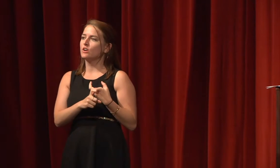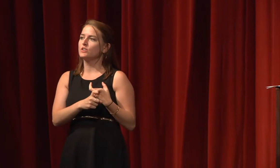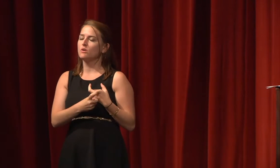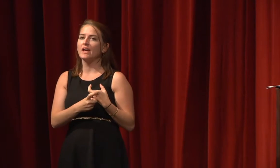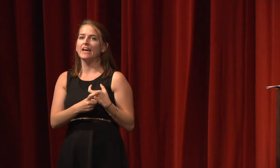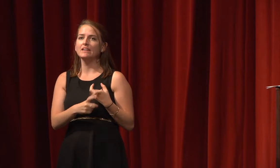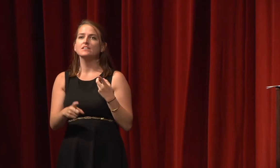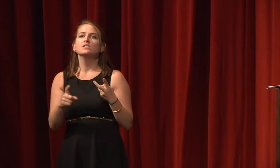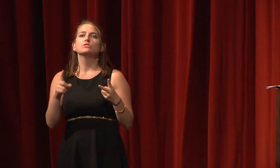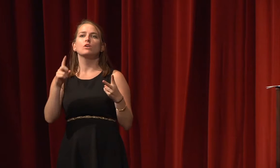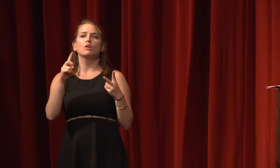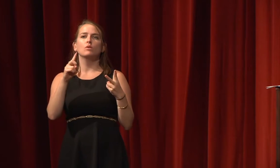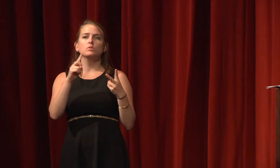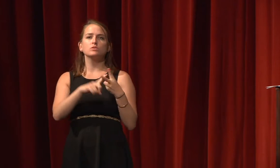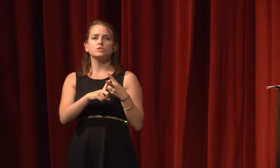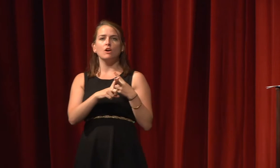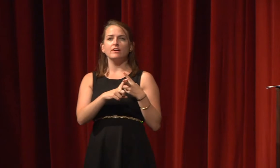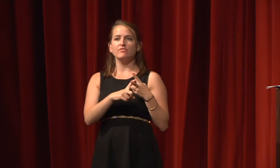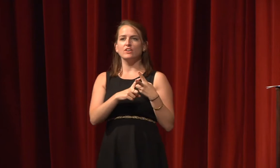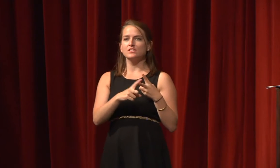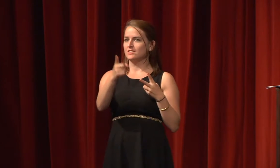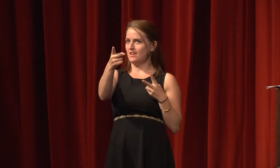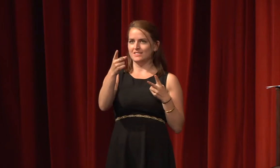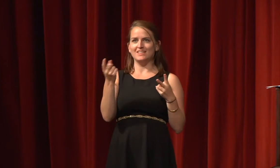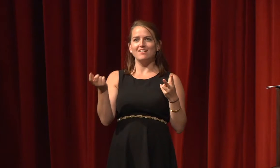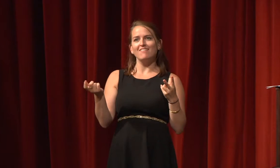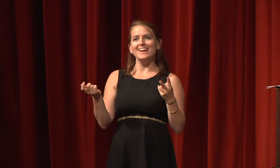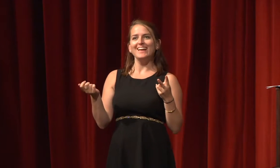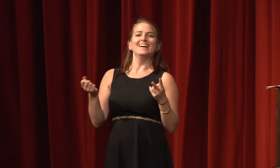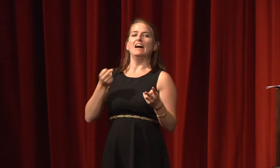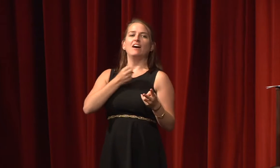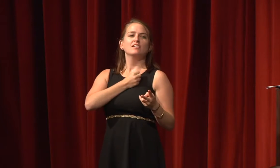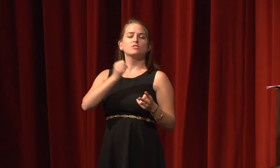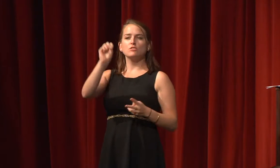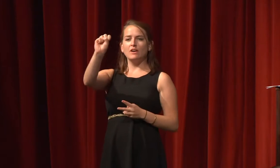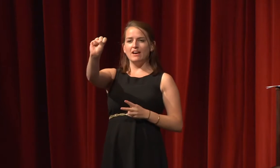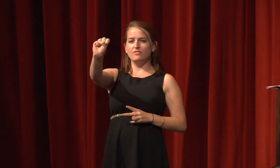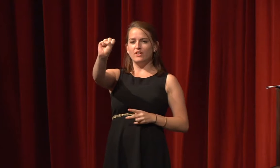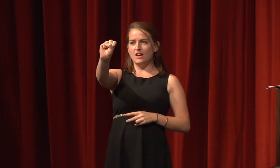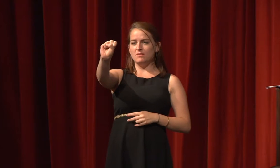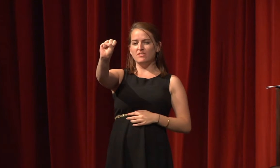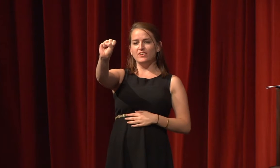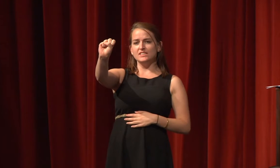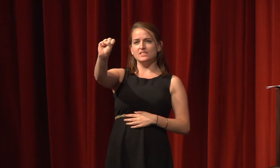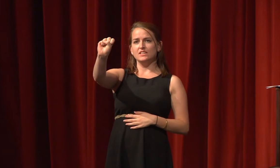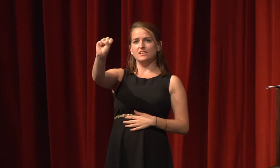is, are you okay? So we'll do sorry first. I see it already. So you have a fist